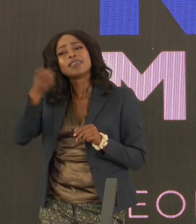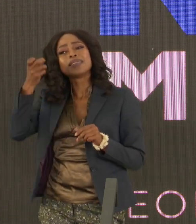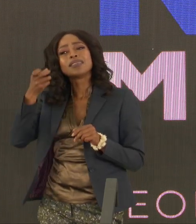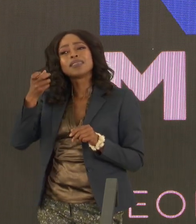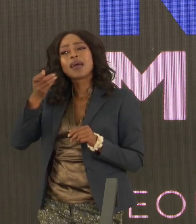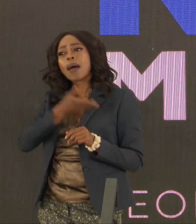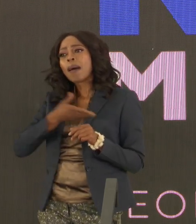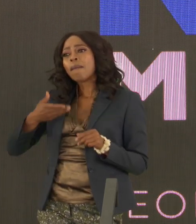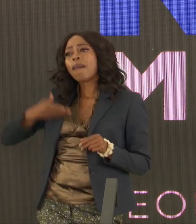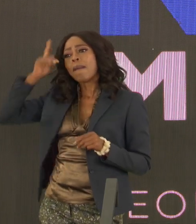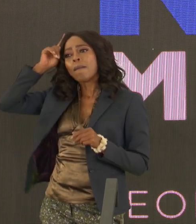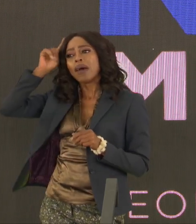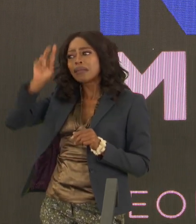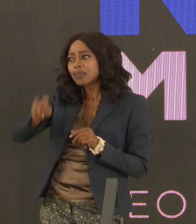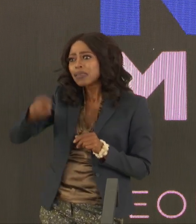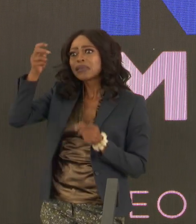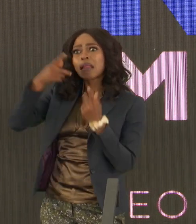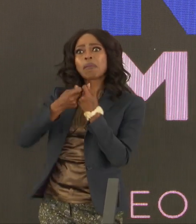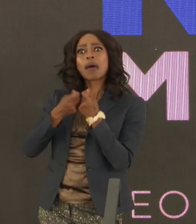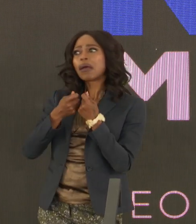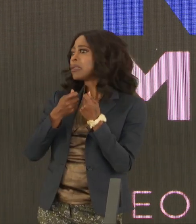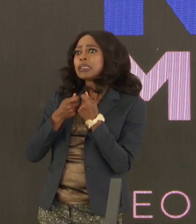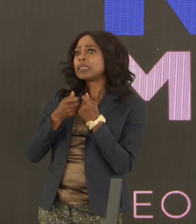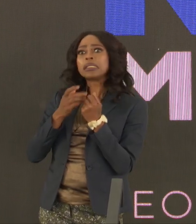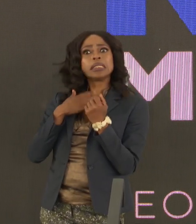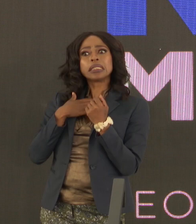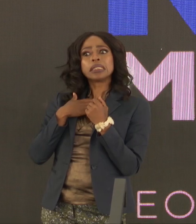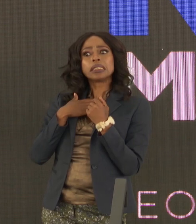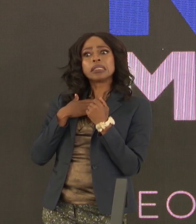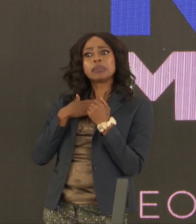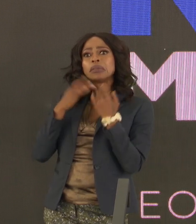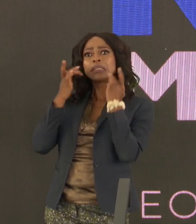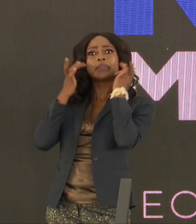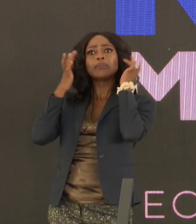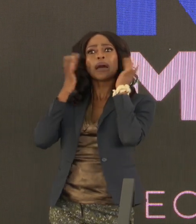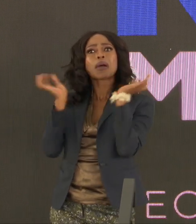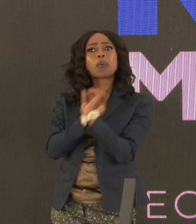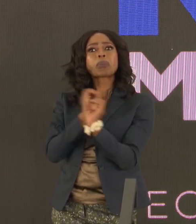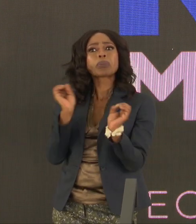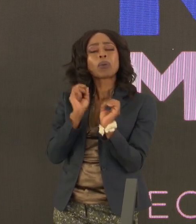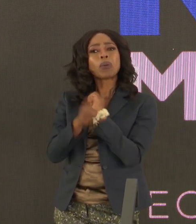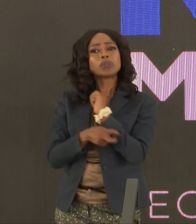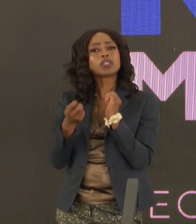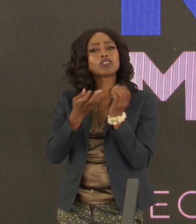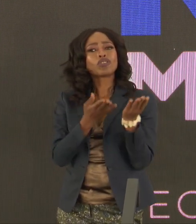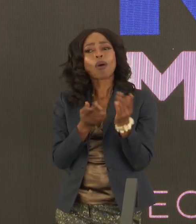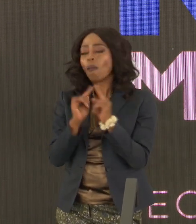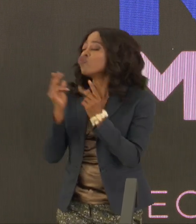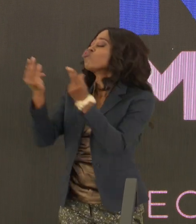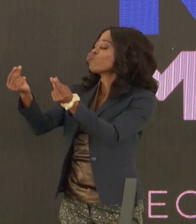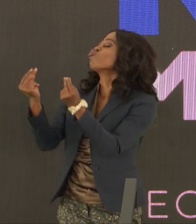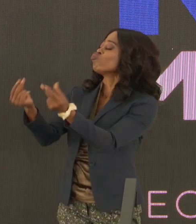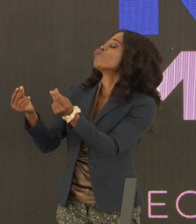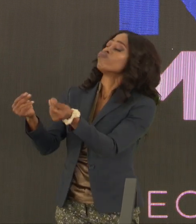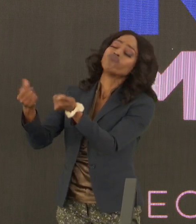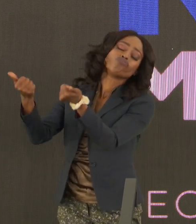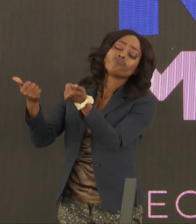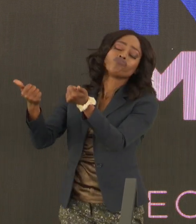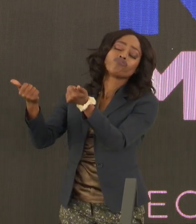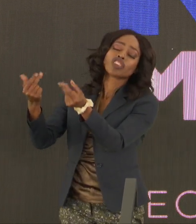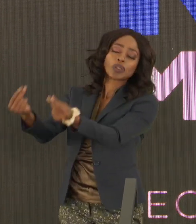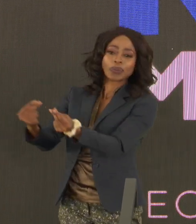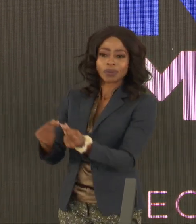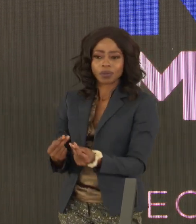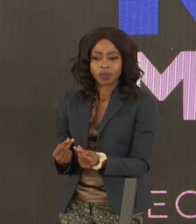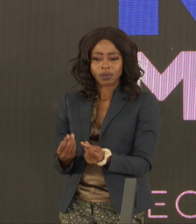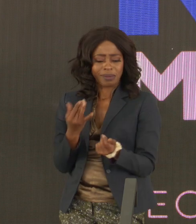Madikizela Mandela's funeral. You really have to have no shame to do that. But they do it. So it